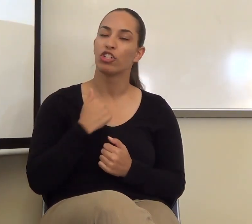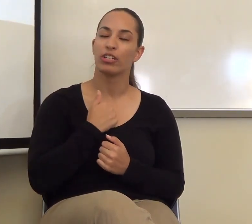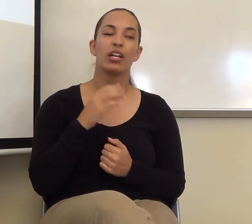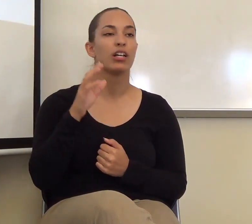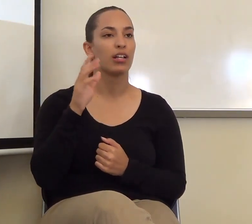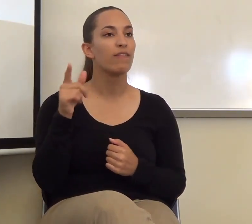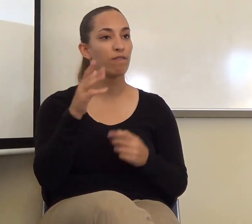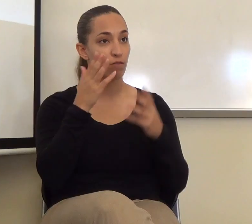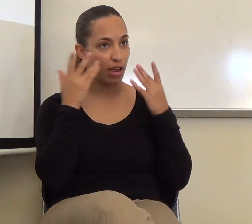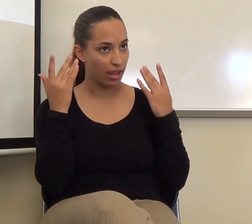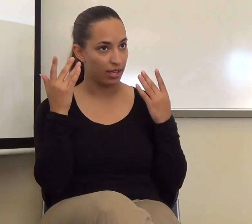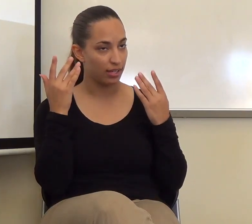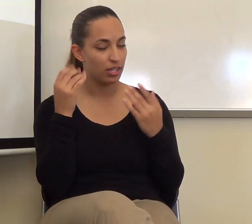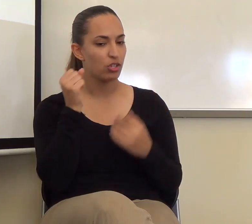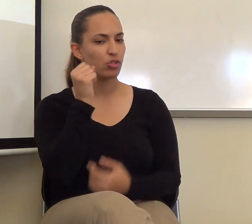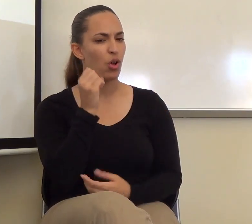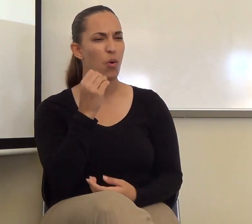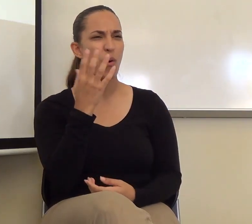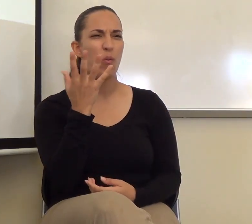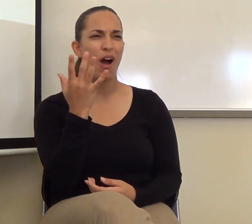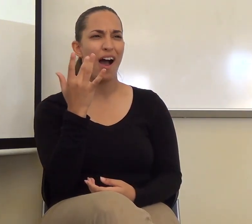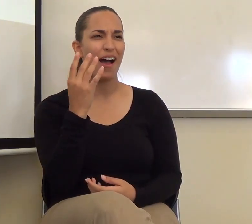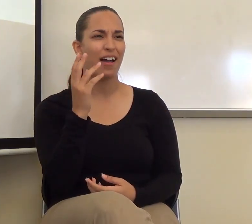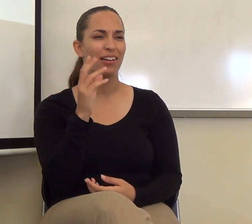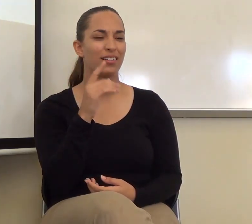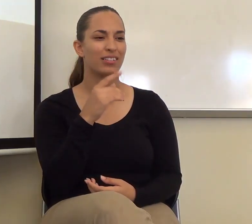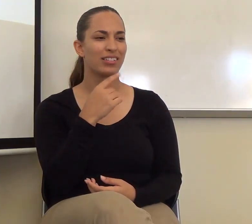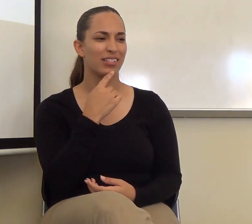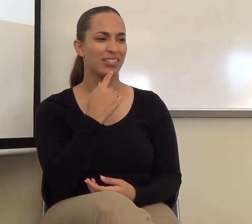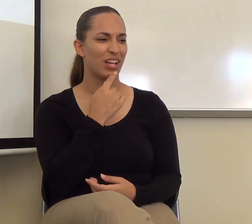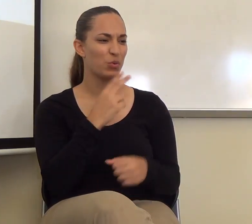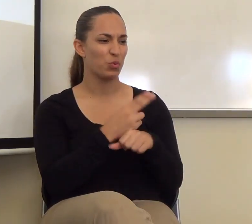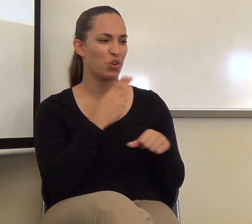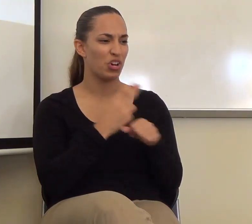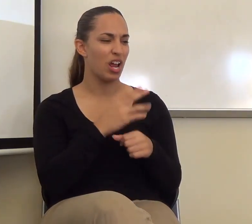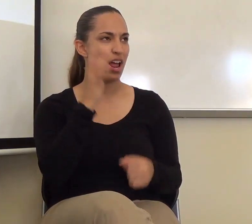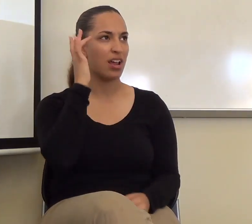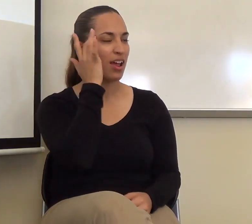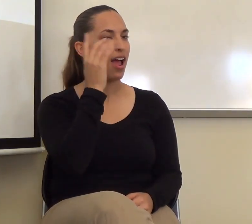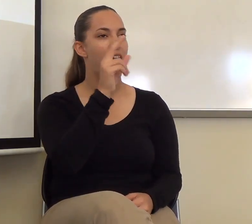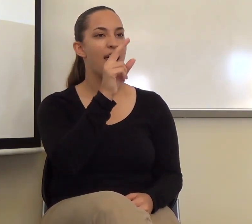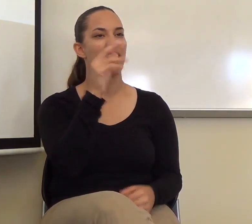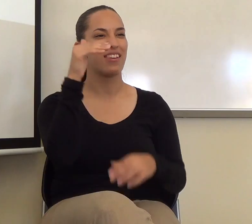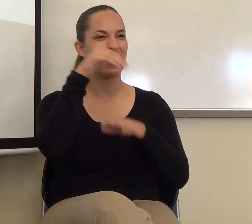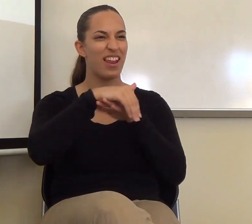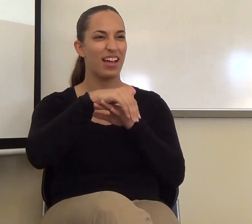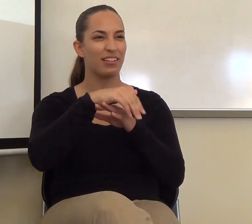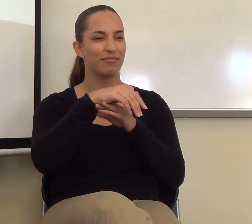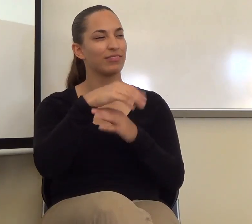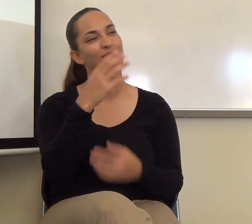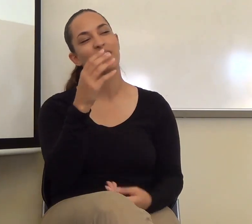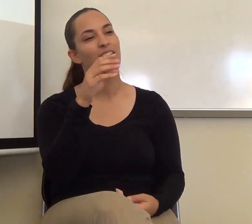right? So why do they use the word nightmare? Is that what you were thinking of when you said contrast?